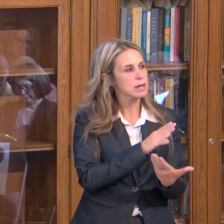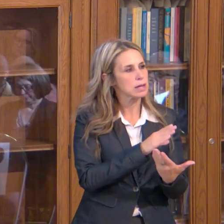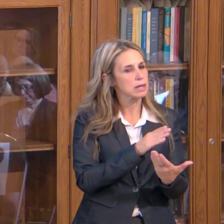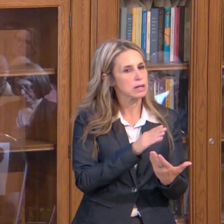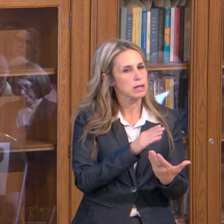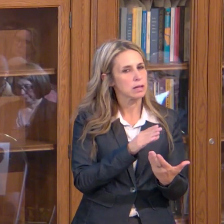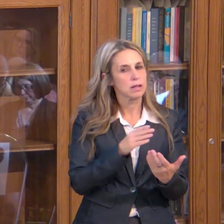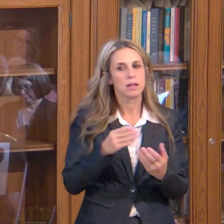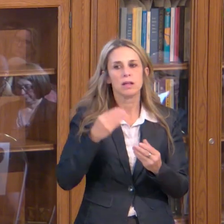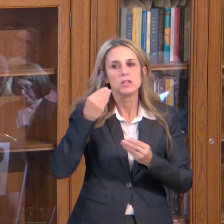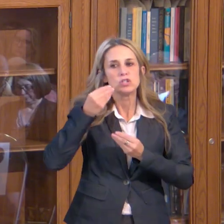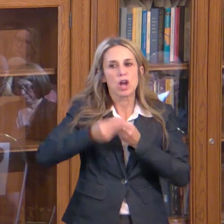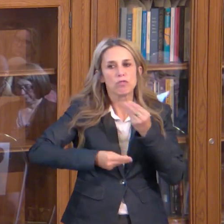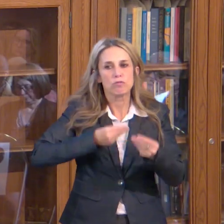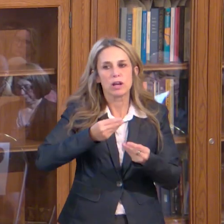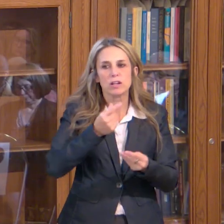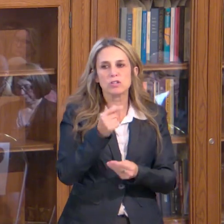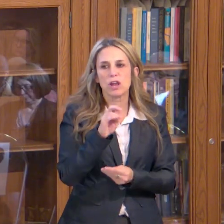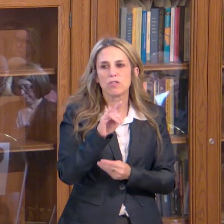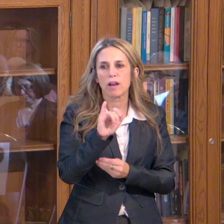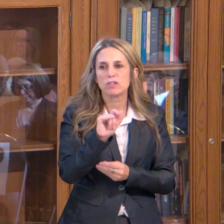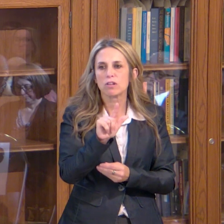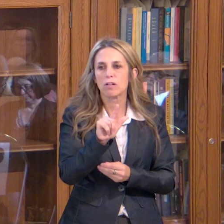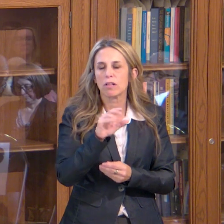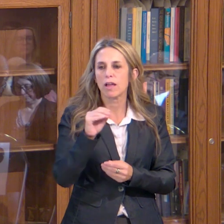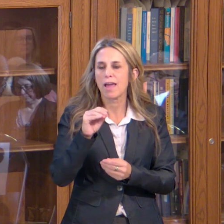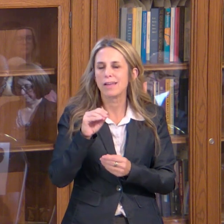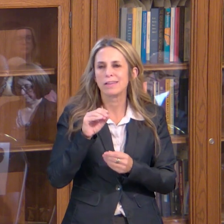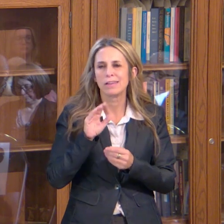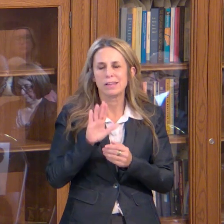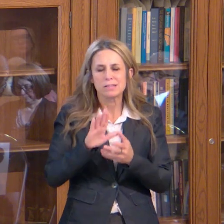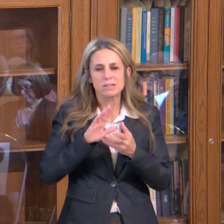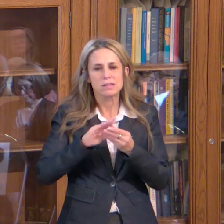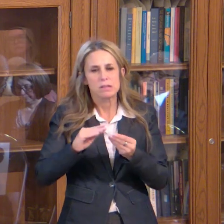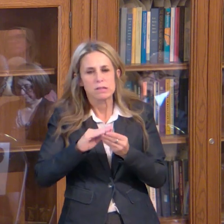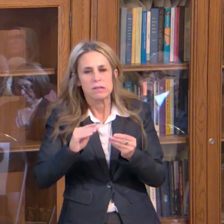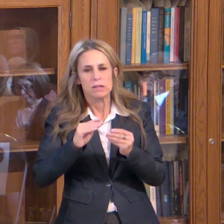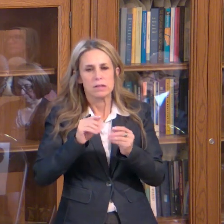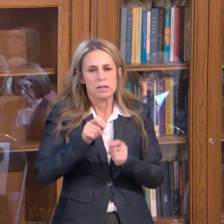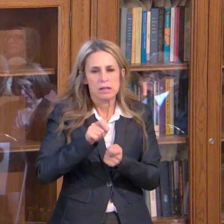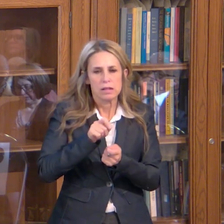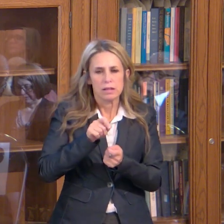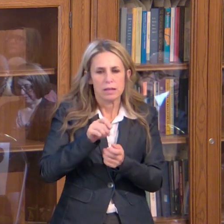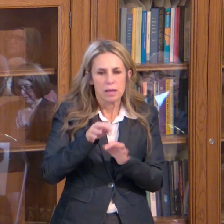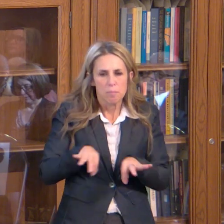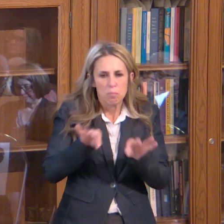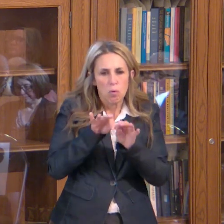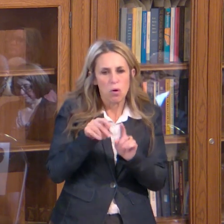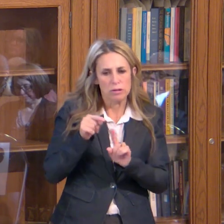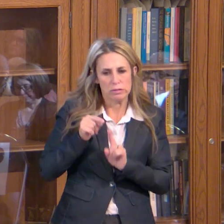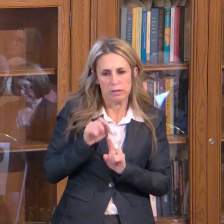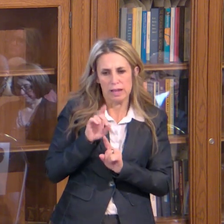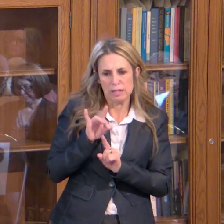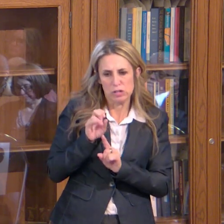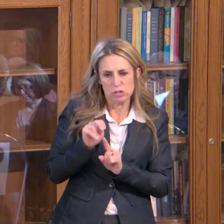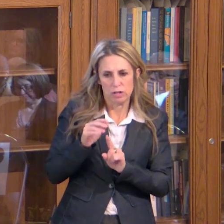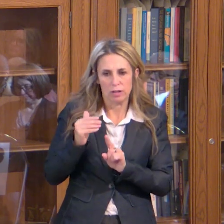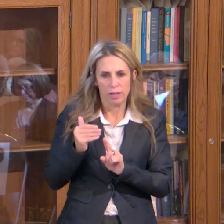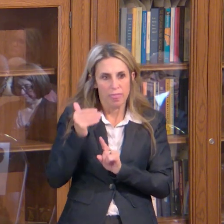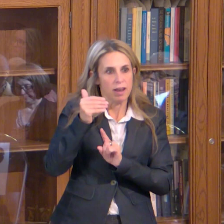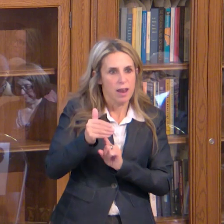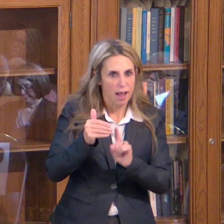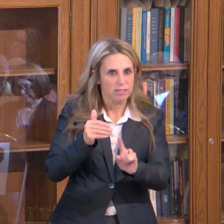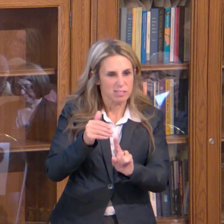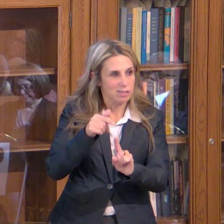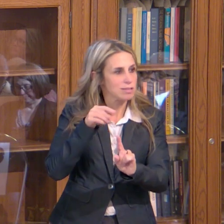it as generational and that it's distin distinctive iterations meaning its distinctive additions have